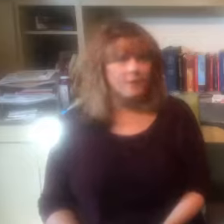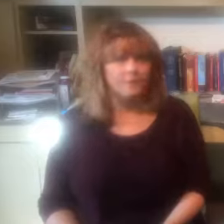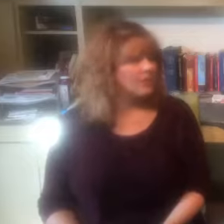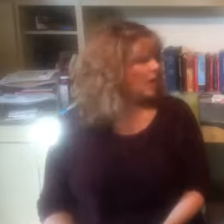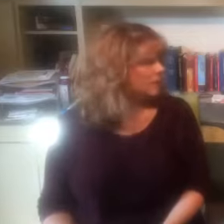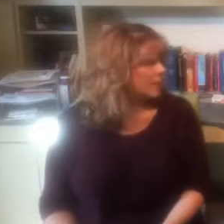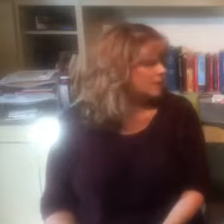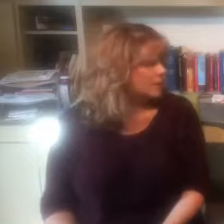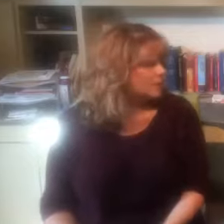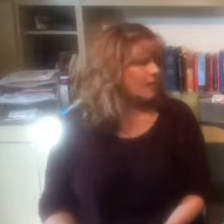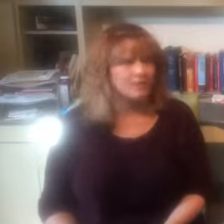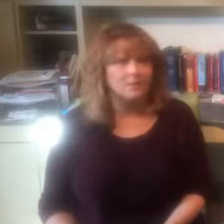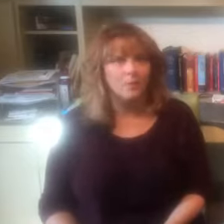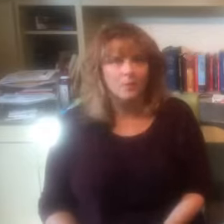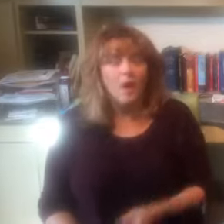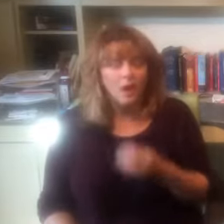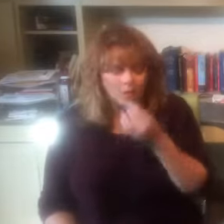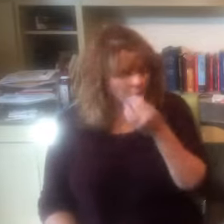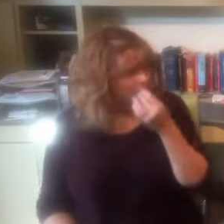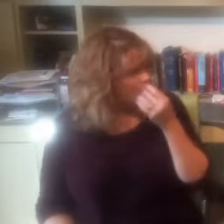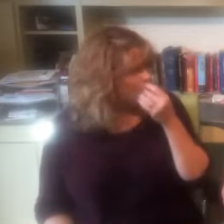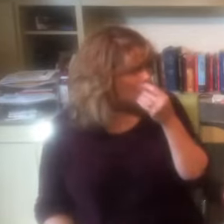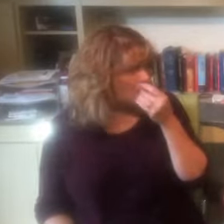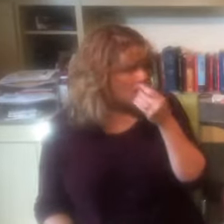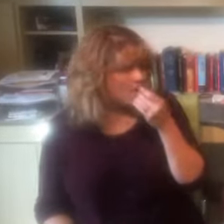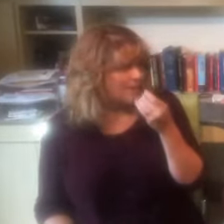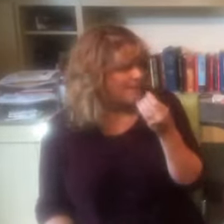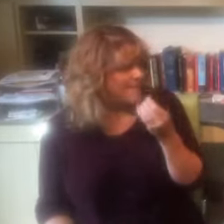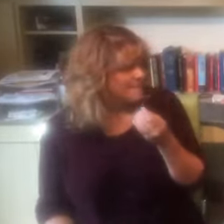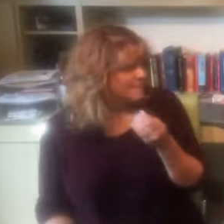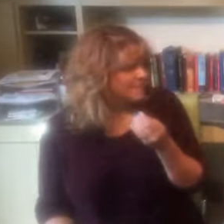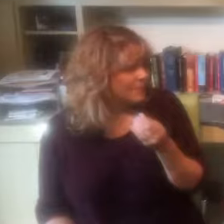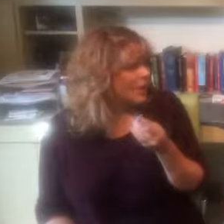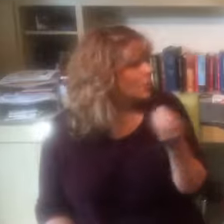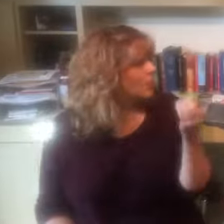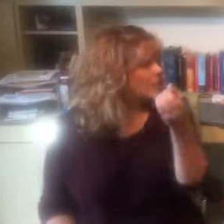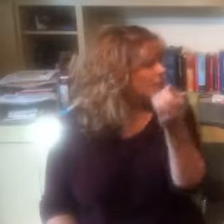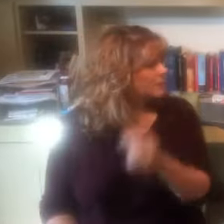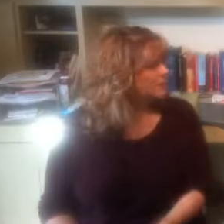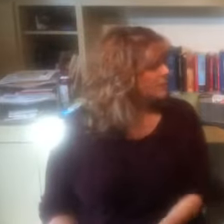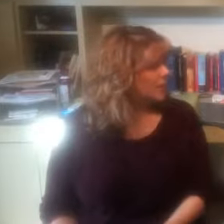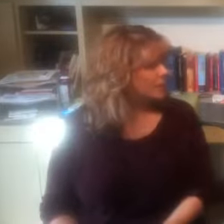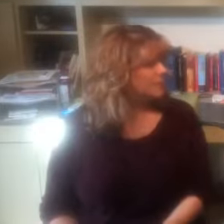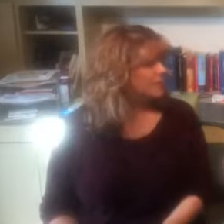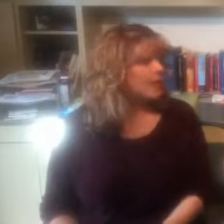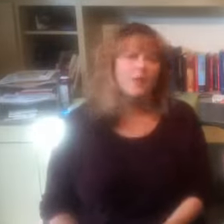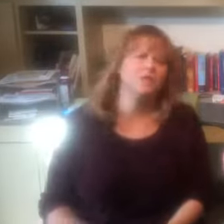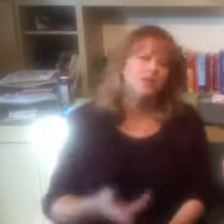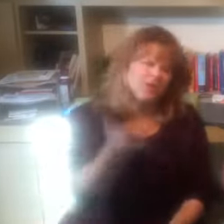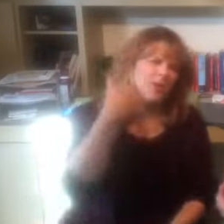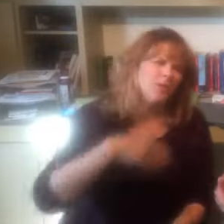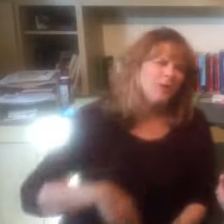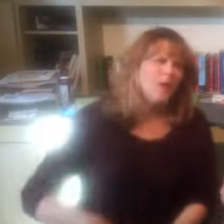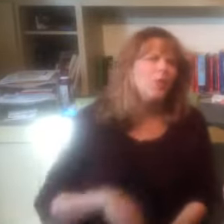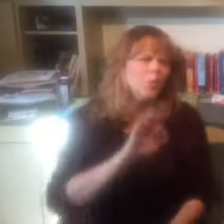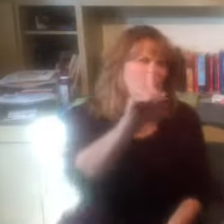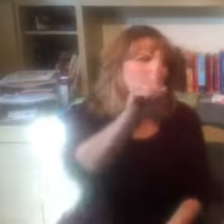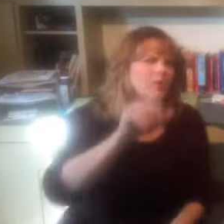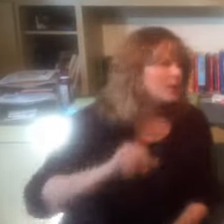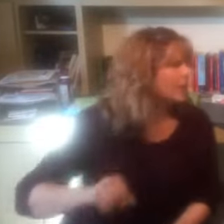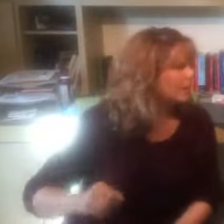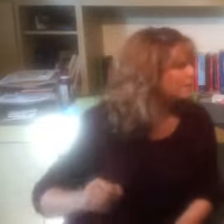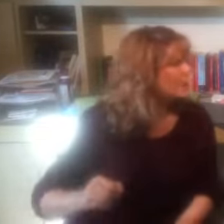I totally understand that. Yeah, right. There you go. Yeah, that's it. Because you tend to think you're on. Oh, we're that all, people. Yeah. Uh-huh. Oh, that's all right. Yeah, that's just, we'll